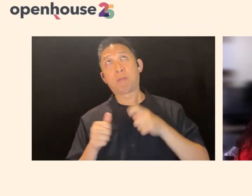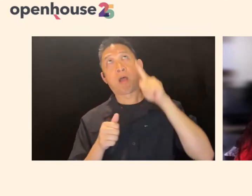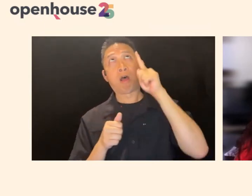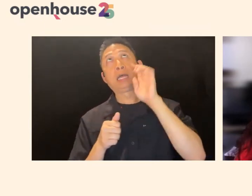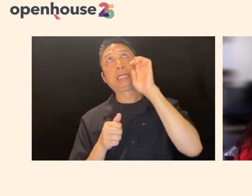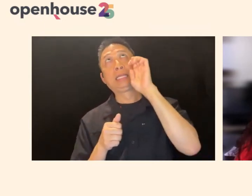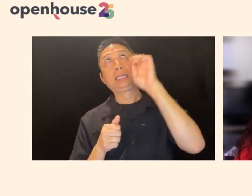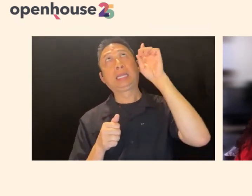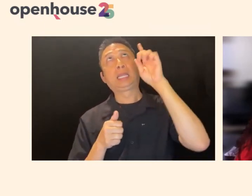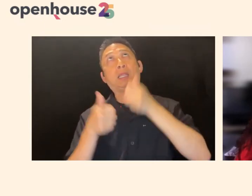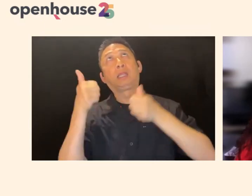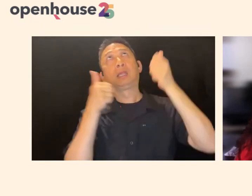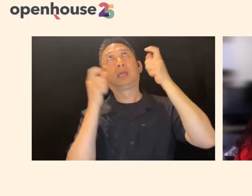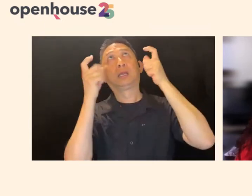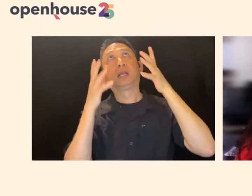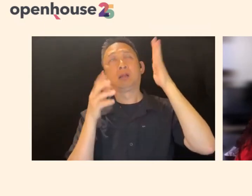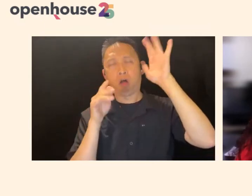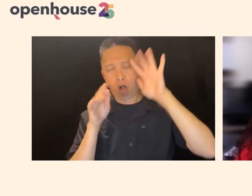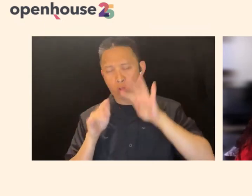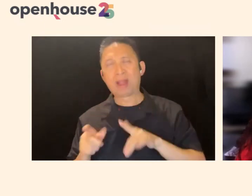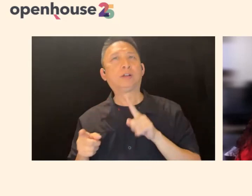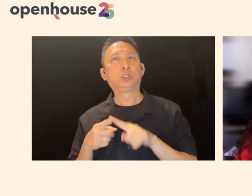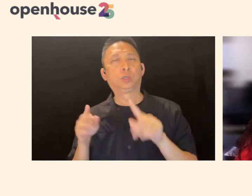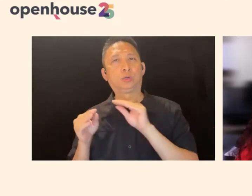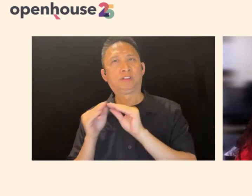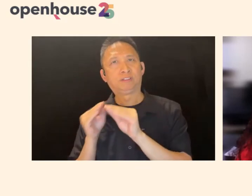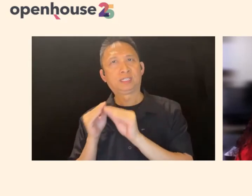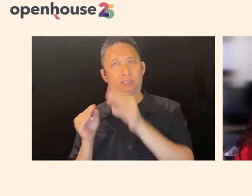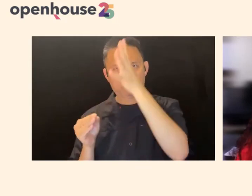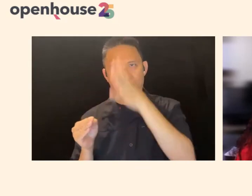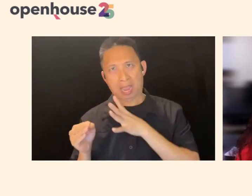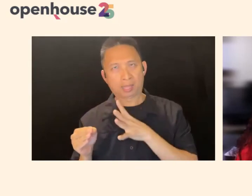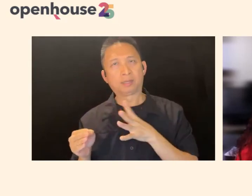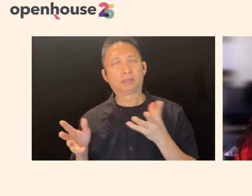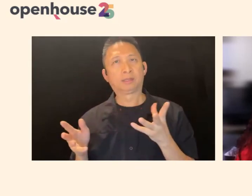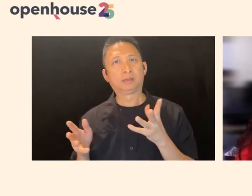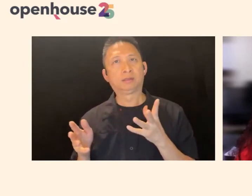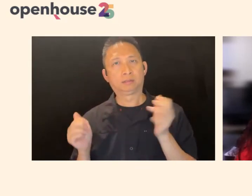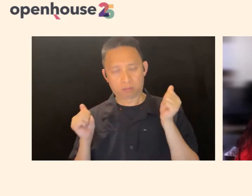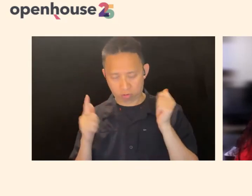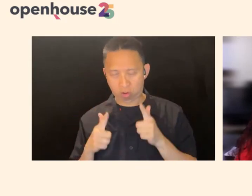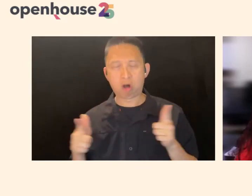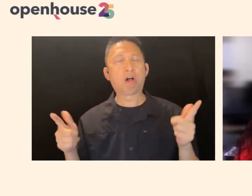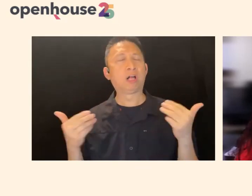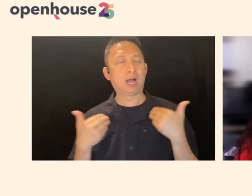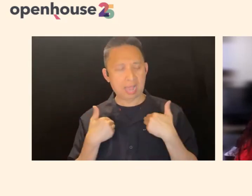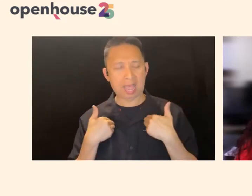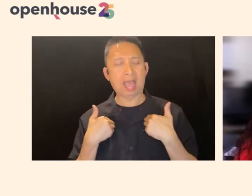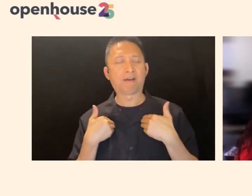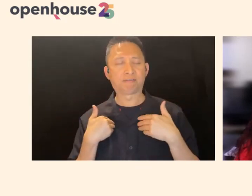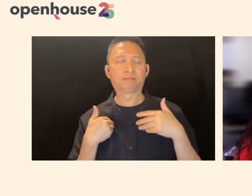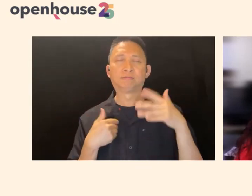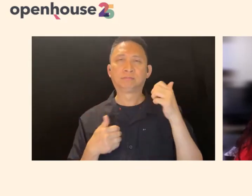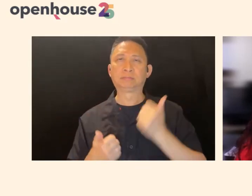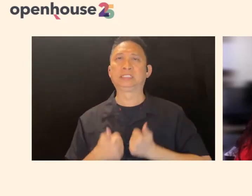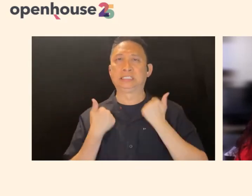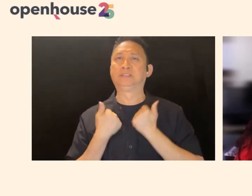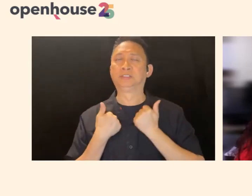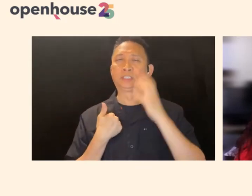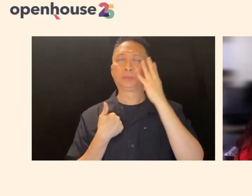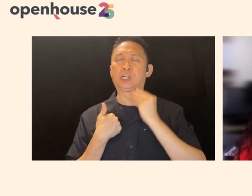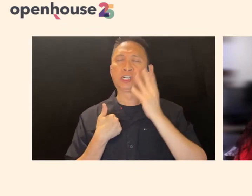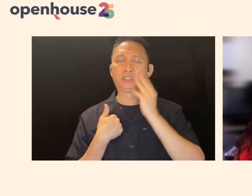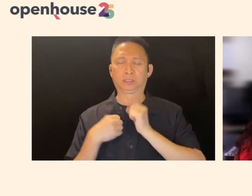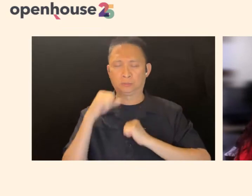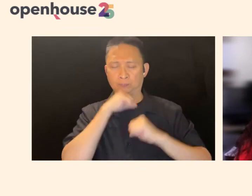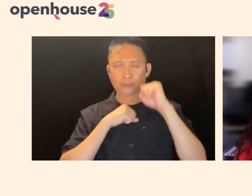maintenance man, Mm, 95% of our staff is a lived experience. We are the